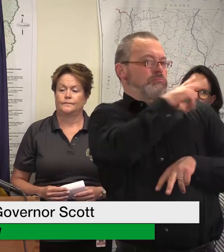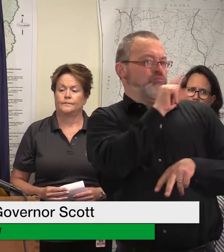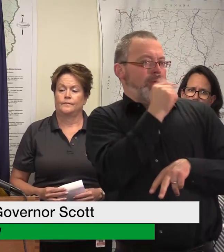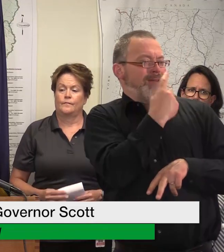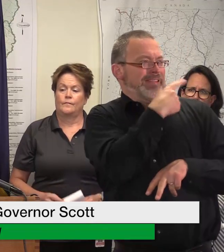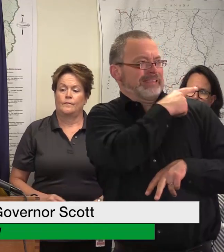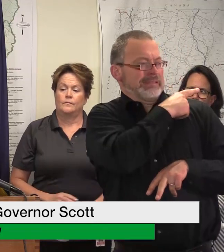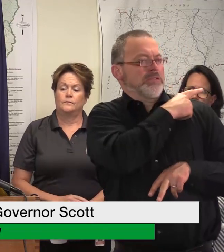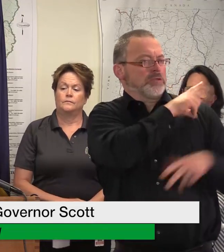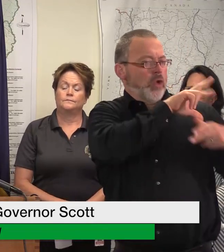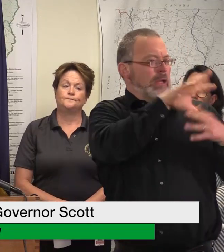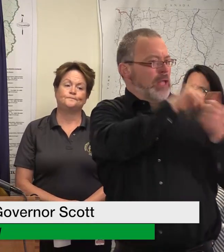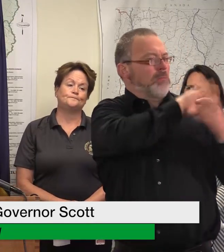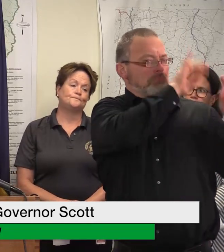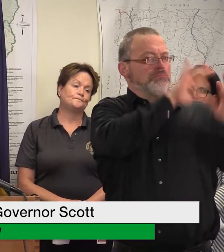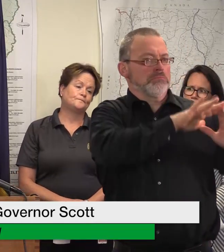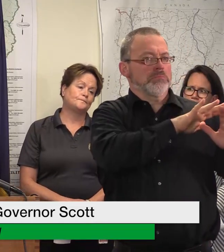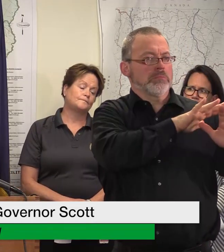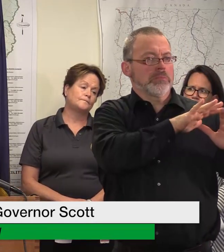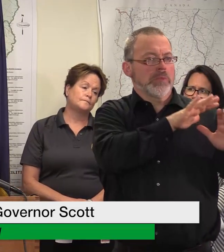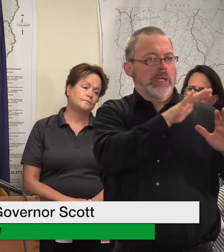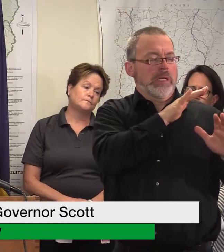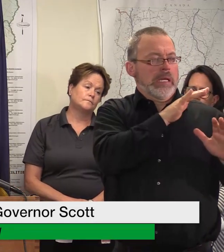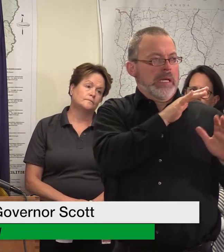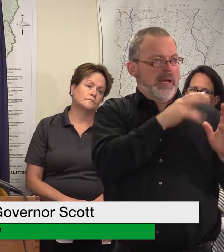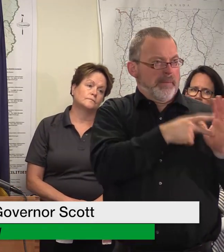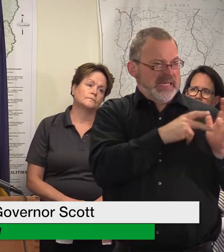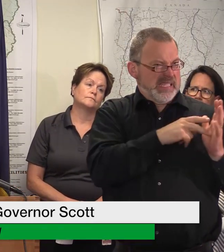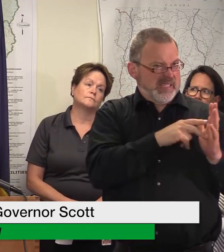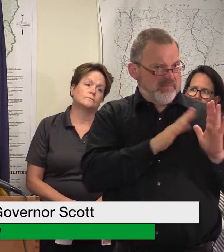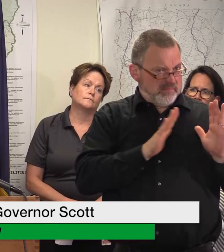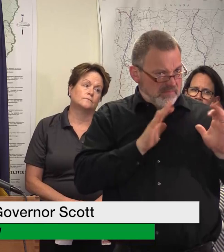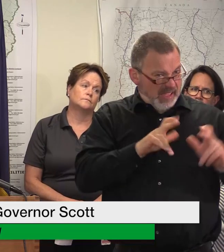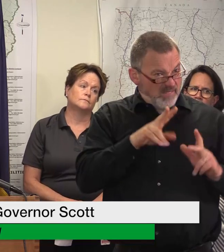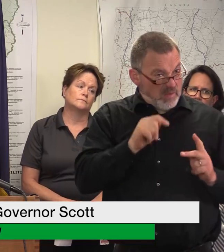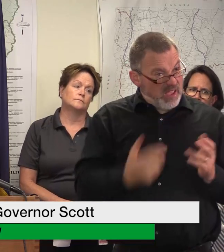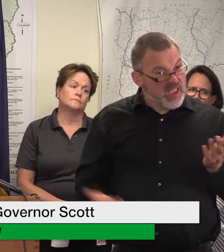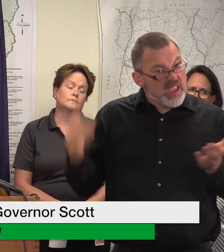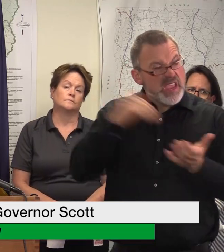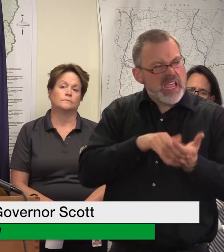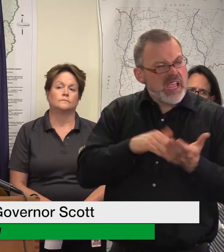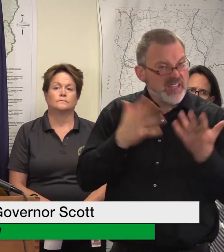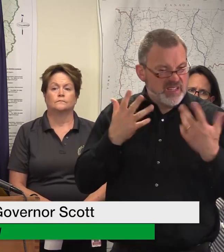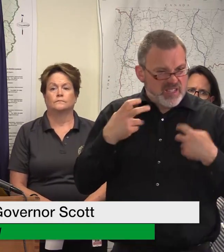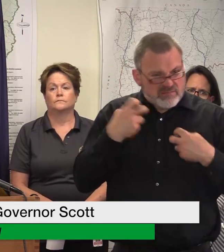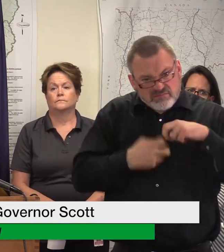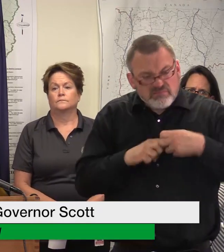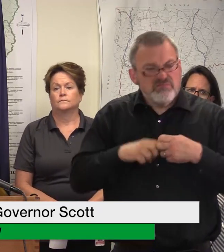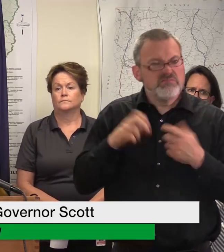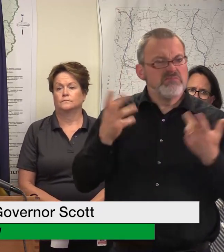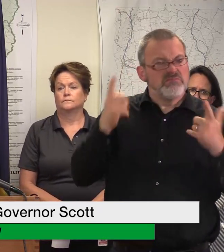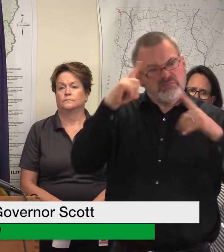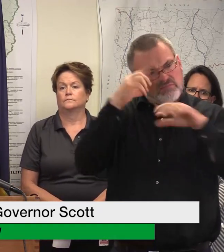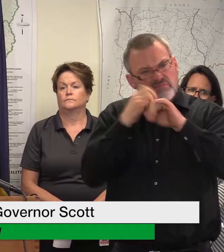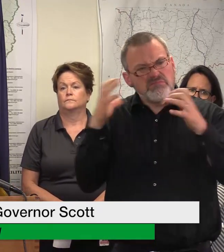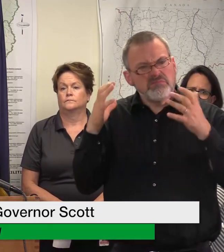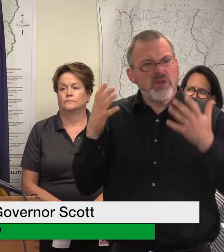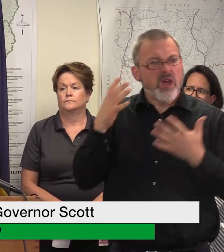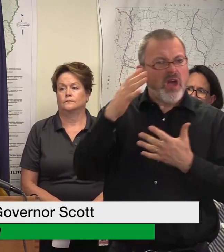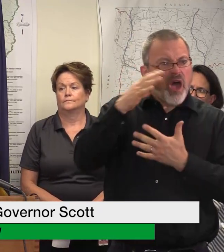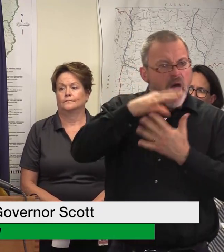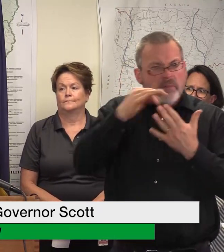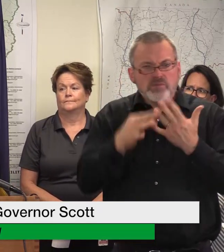it make to rebuild these parks where they are? And what are your options for having